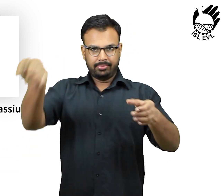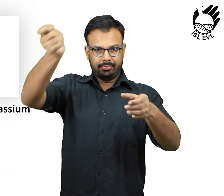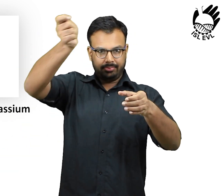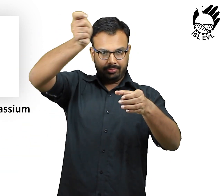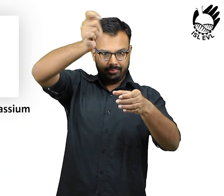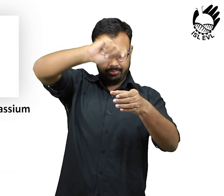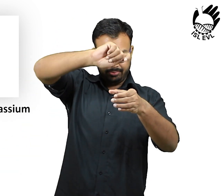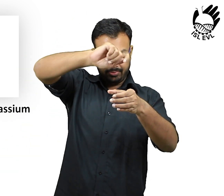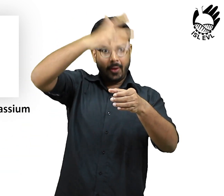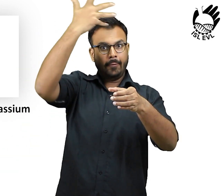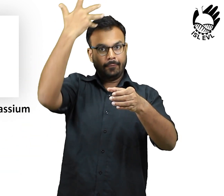A.